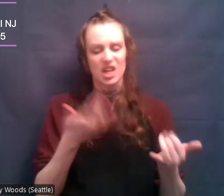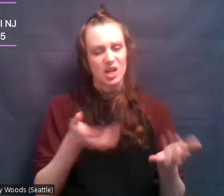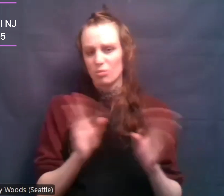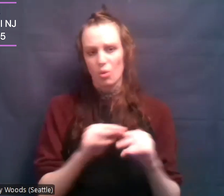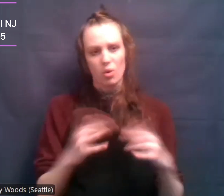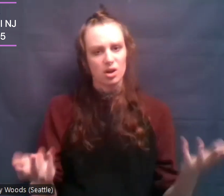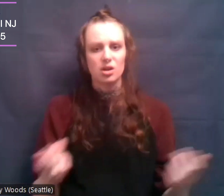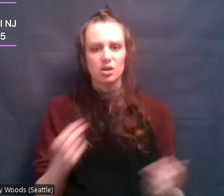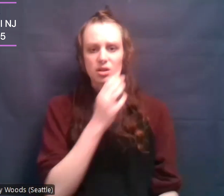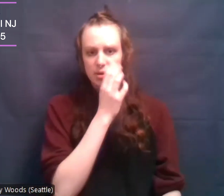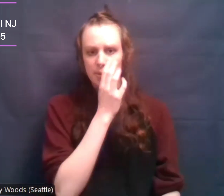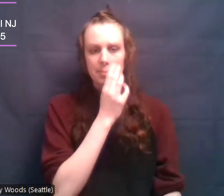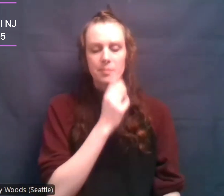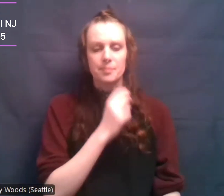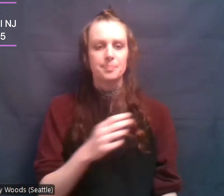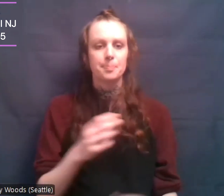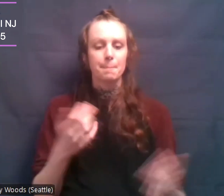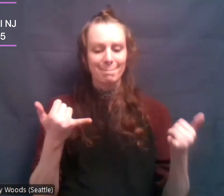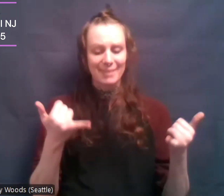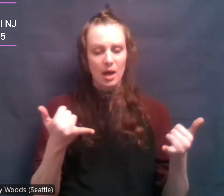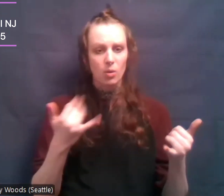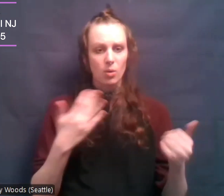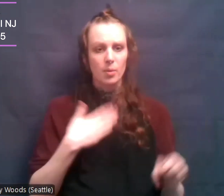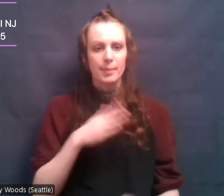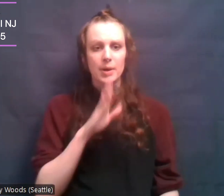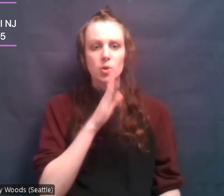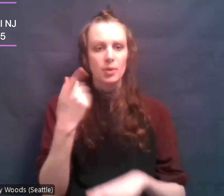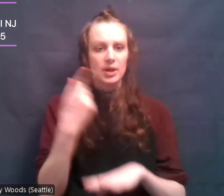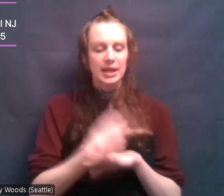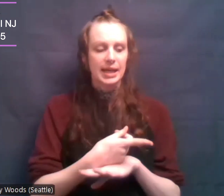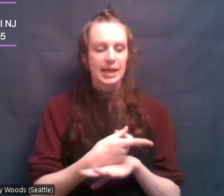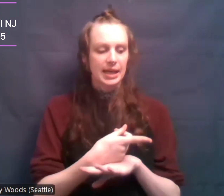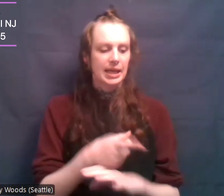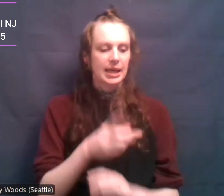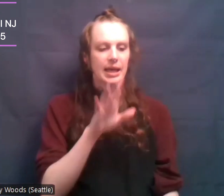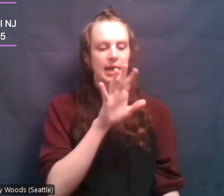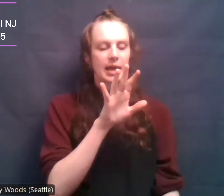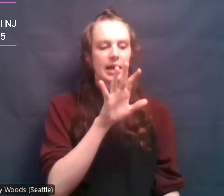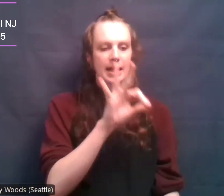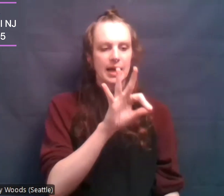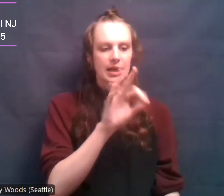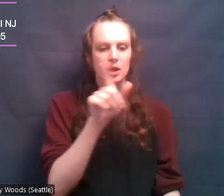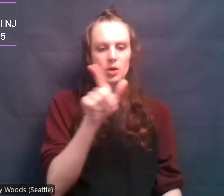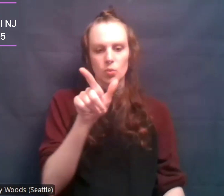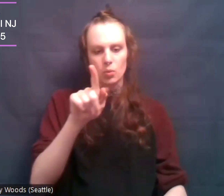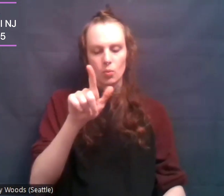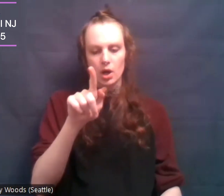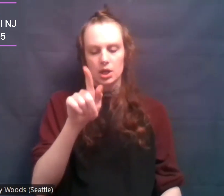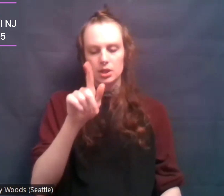so my sobriety date now is 9/21/22. I haven't felt the